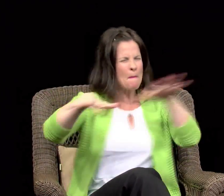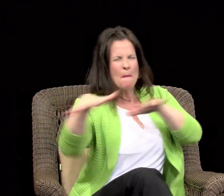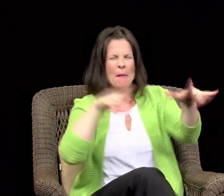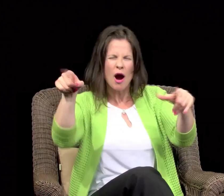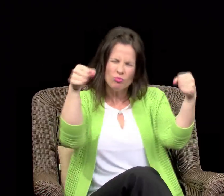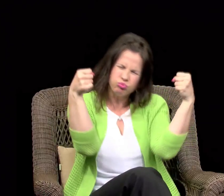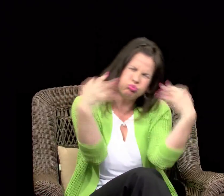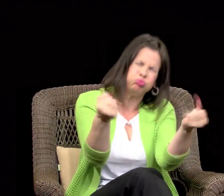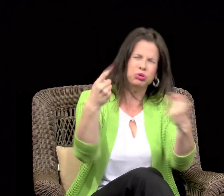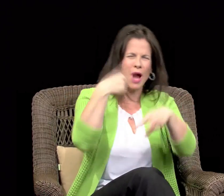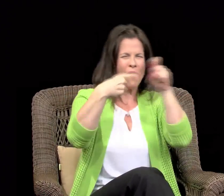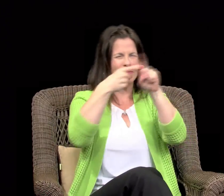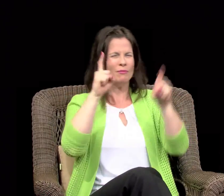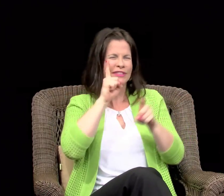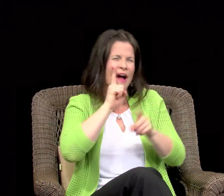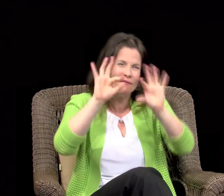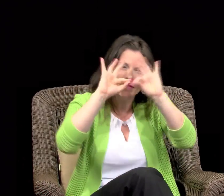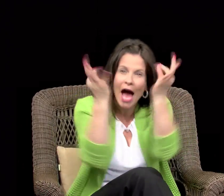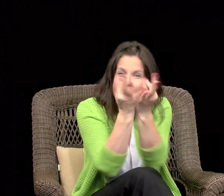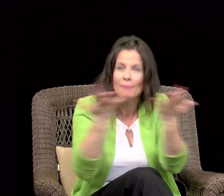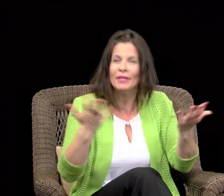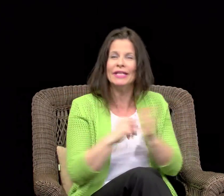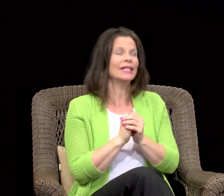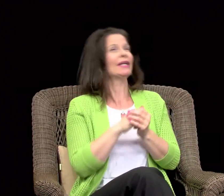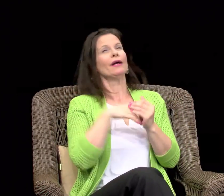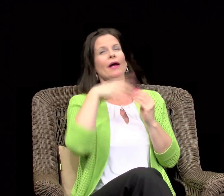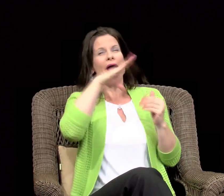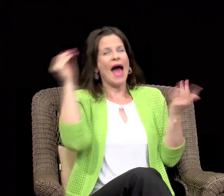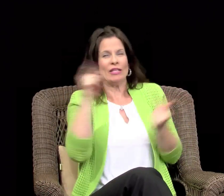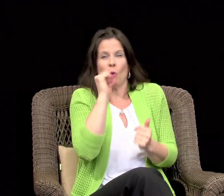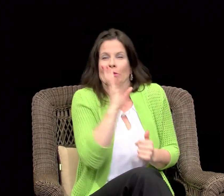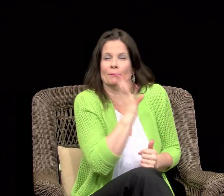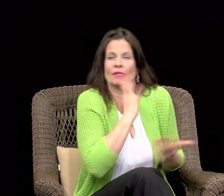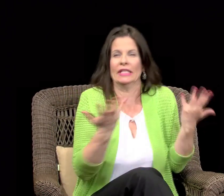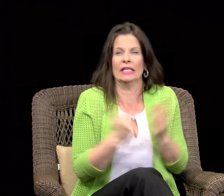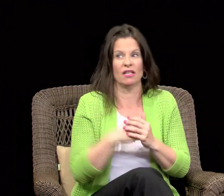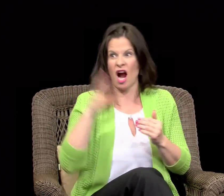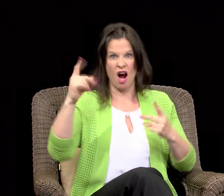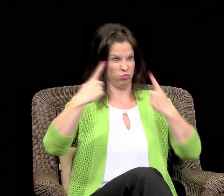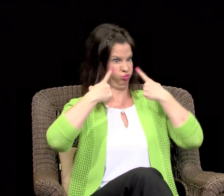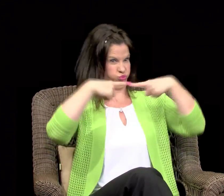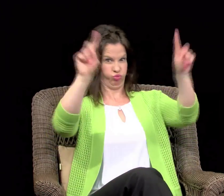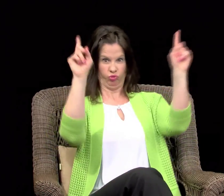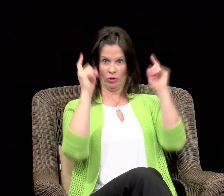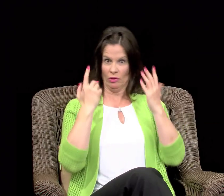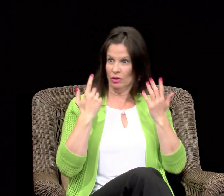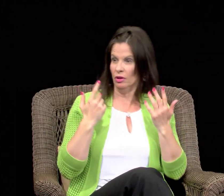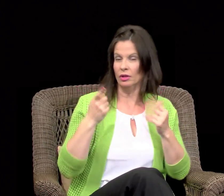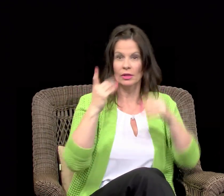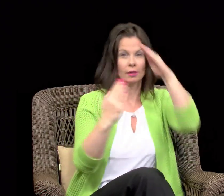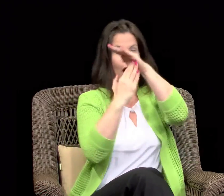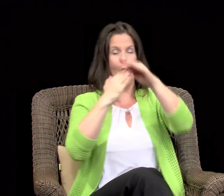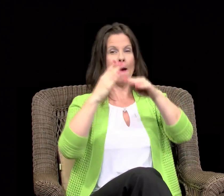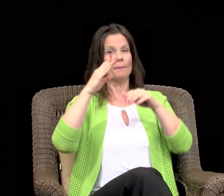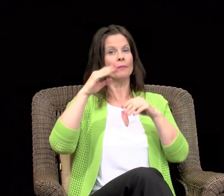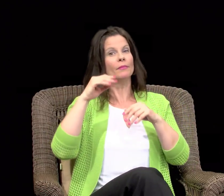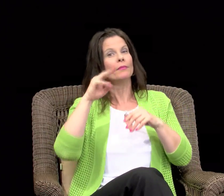DiMarco, who was able to dance on Dancing from the Stars, he had a deaf family, he doesn't speak, and look at how successful he